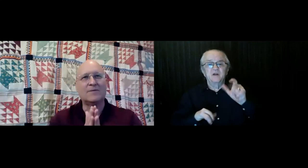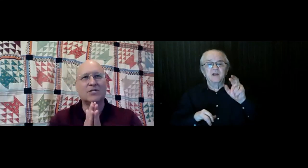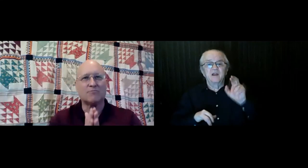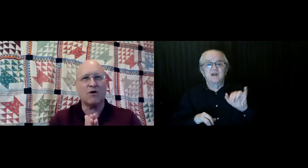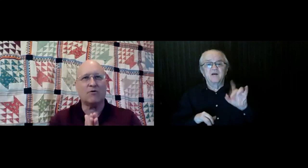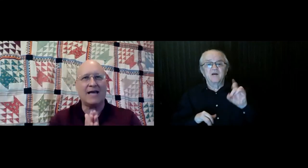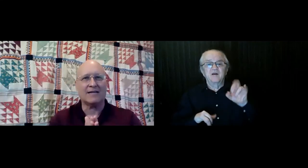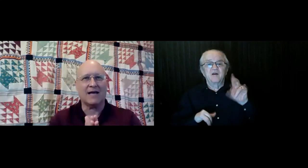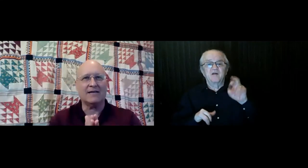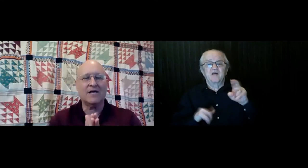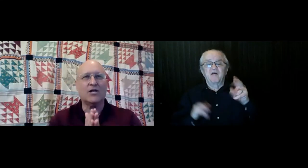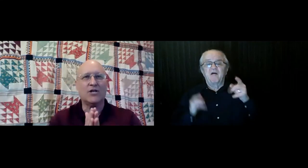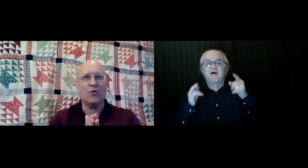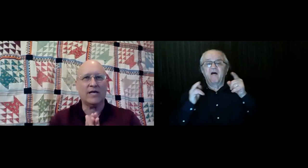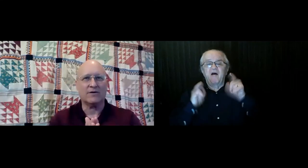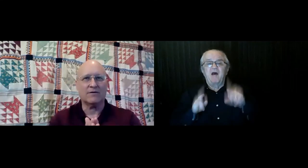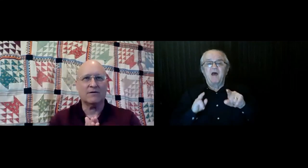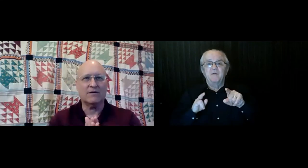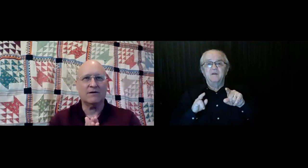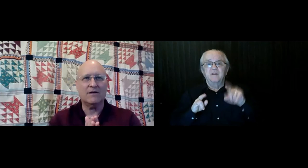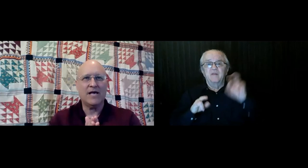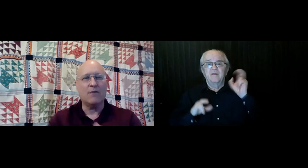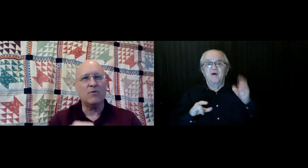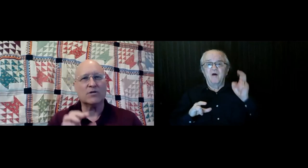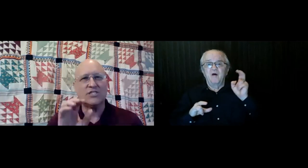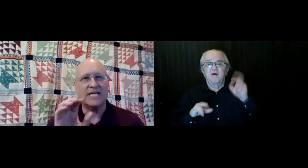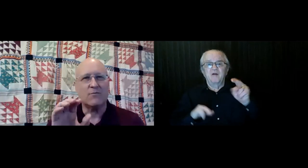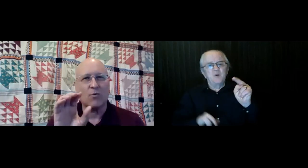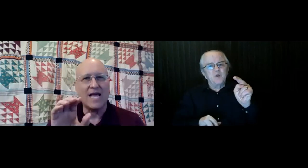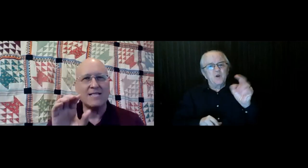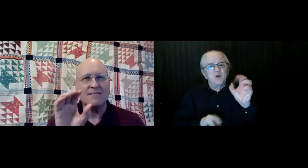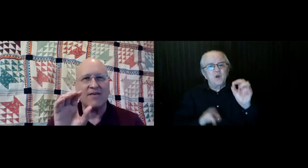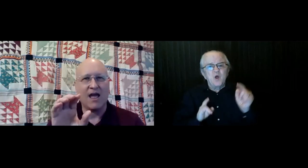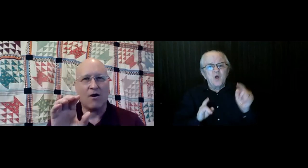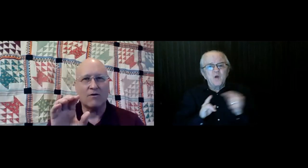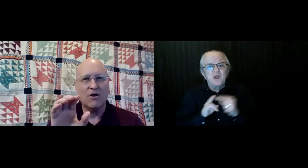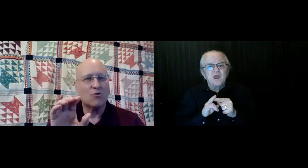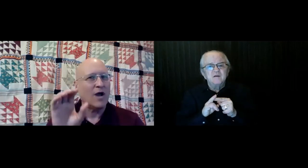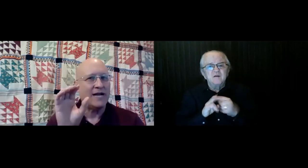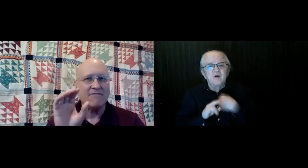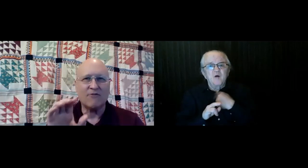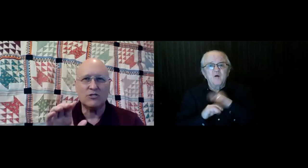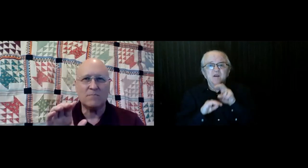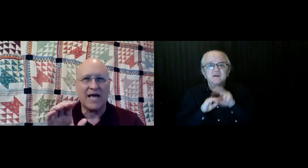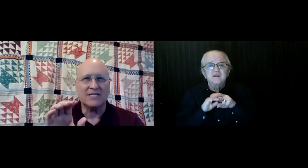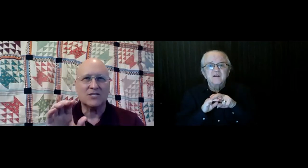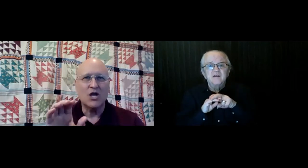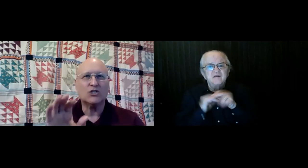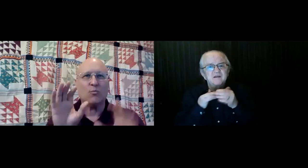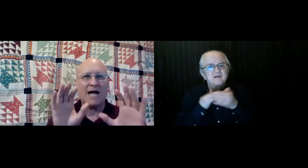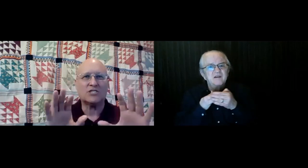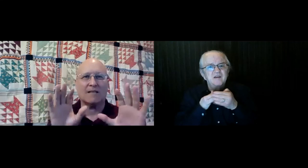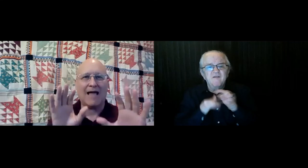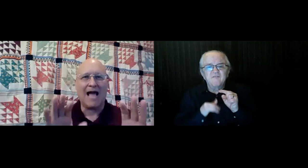just happened to throw that night a no-hitter. And we were sitting right there, right on first base,